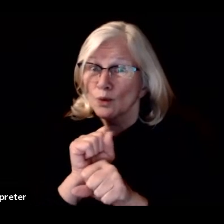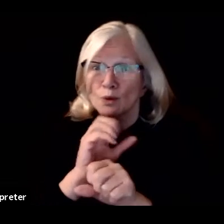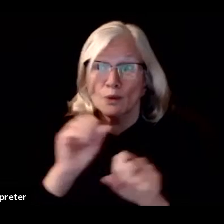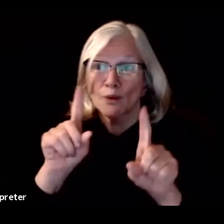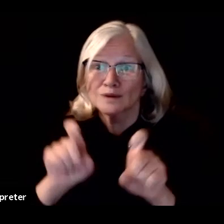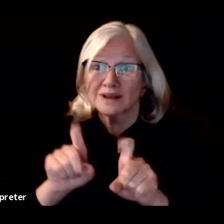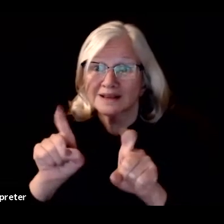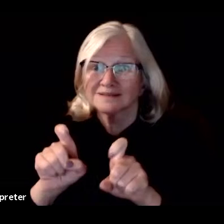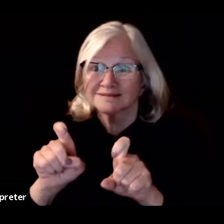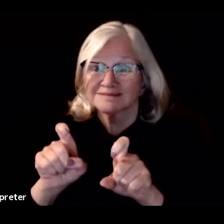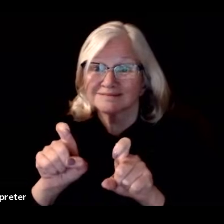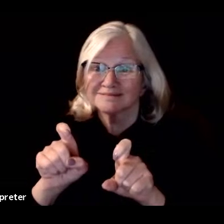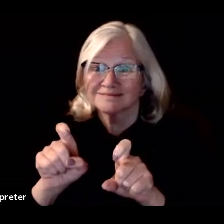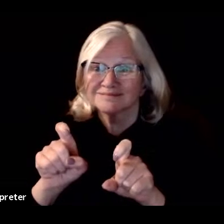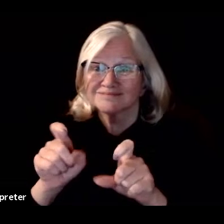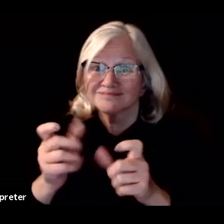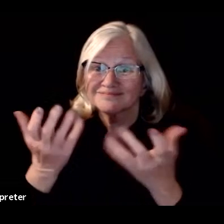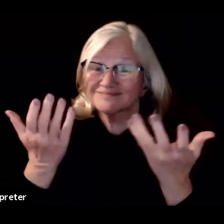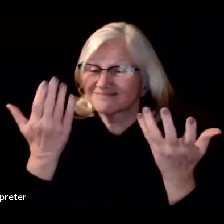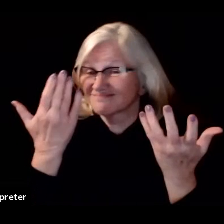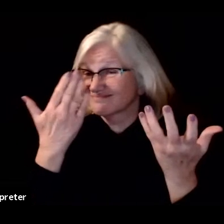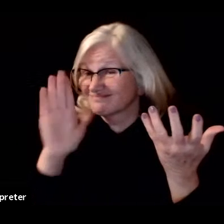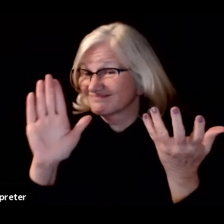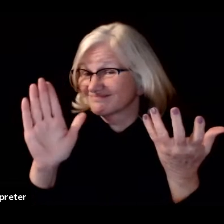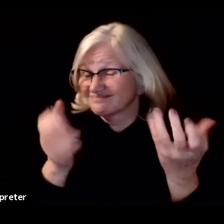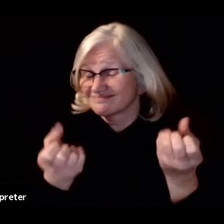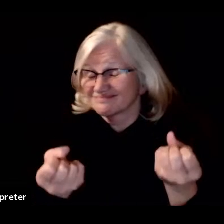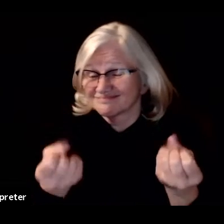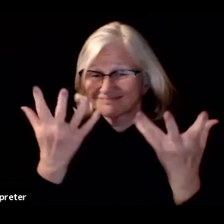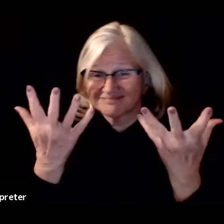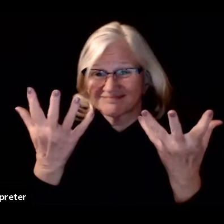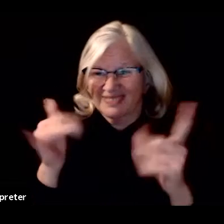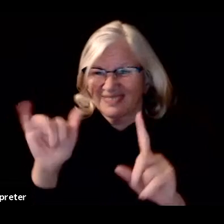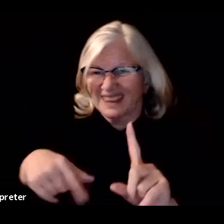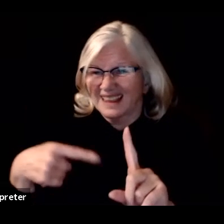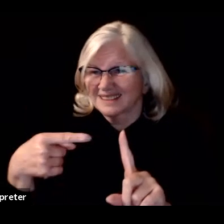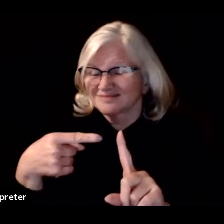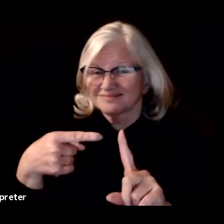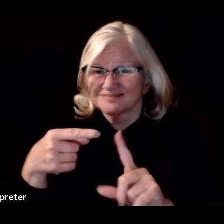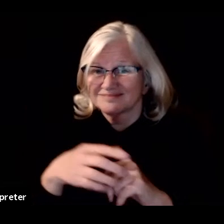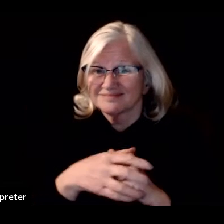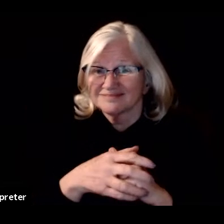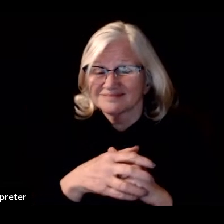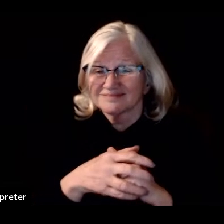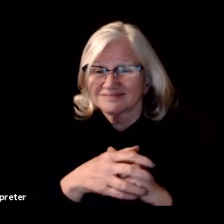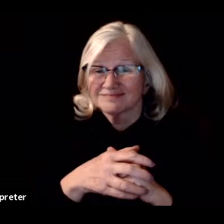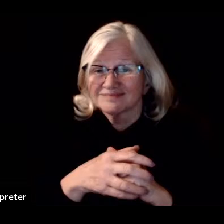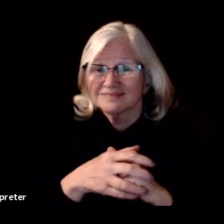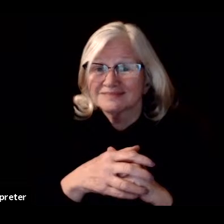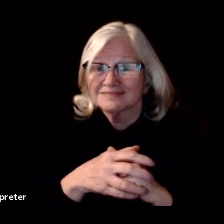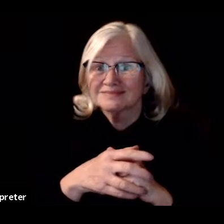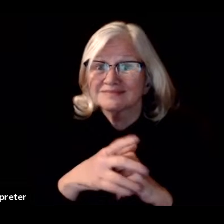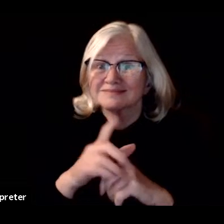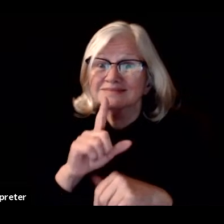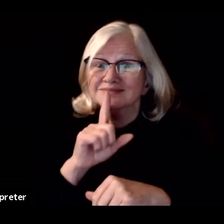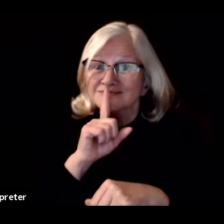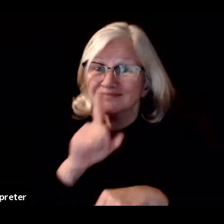how best can we compile some of the kind of real-time on-the-ground information they have on a day-to-day basis to